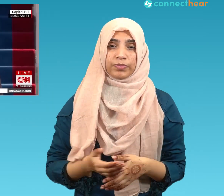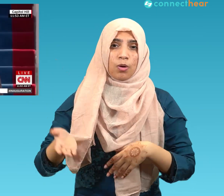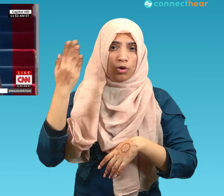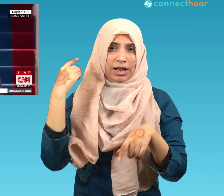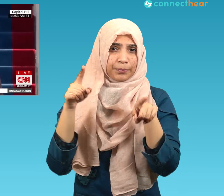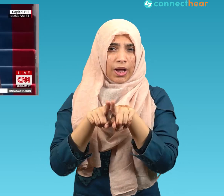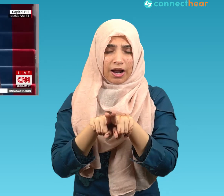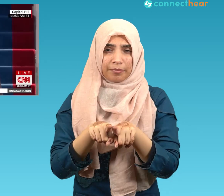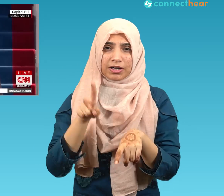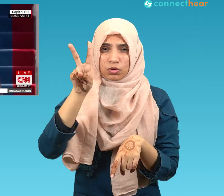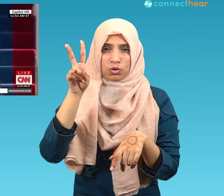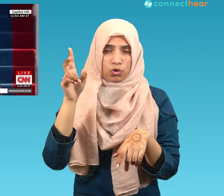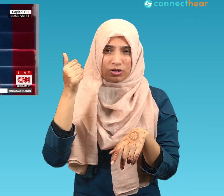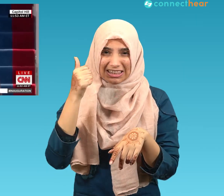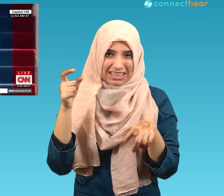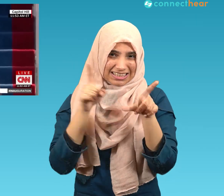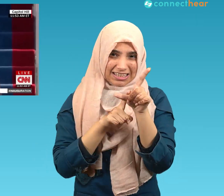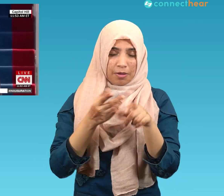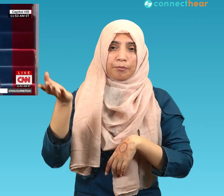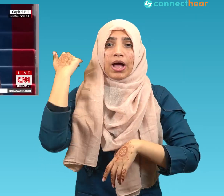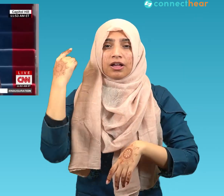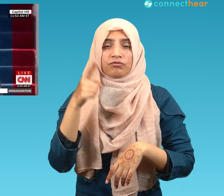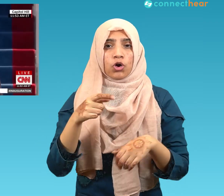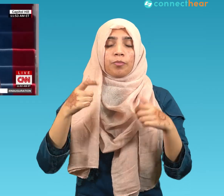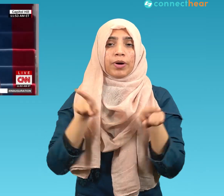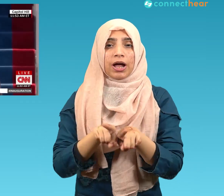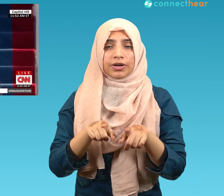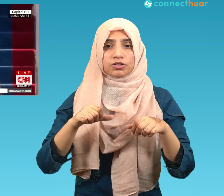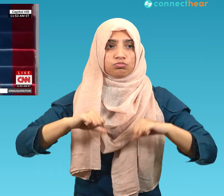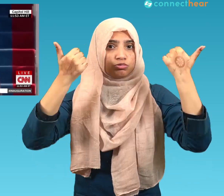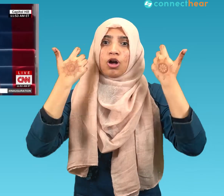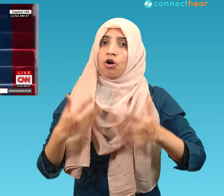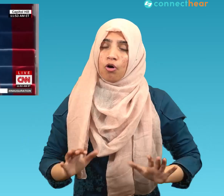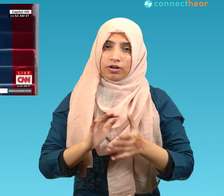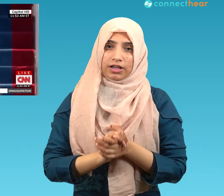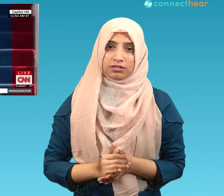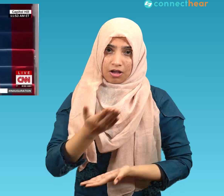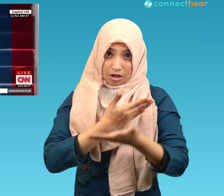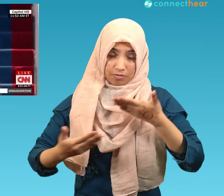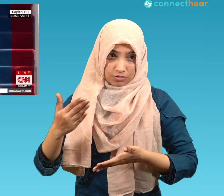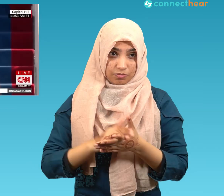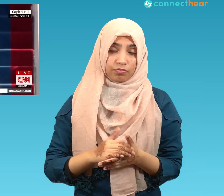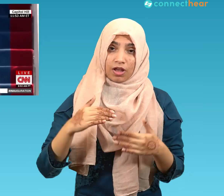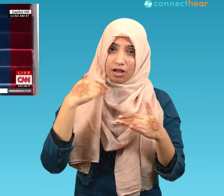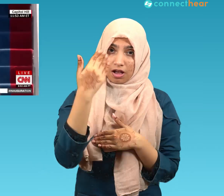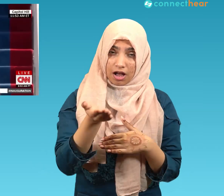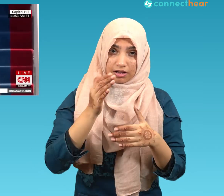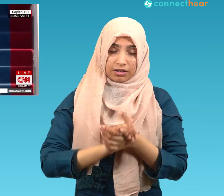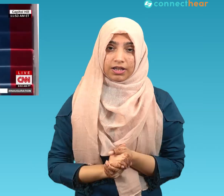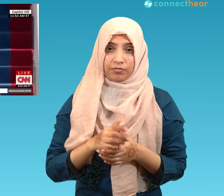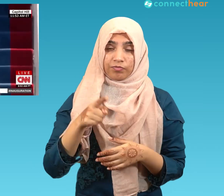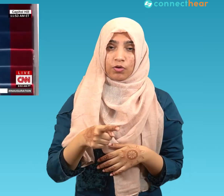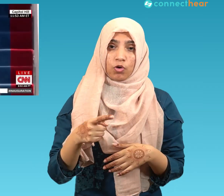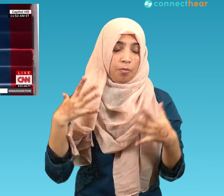ahead in our uniquely American way, restless, bold, optimistic, and